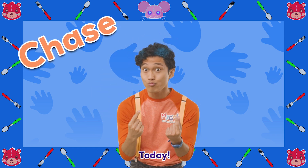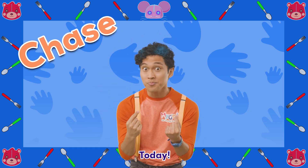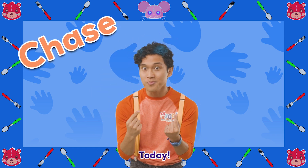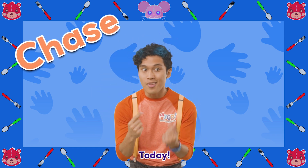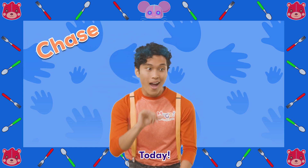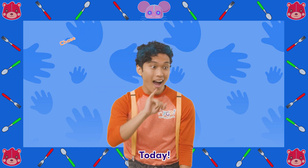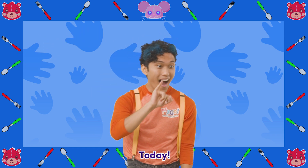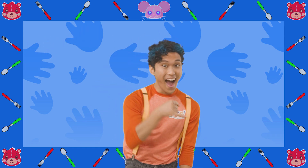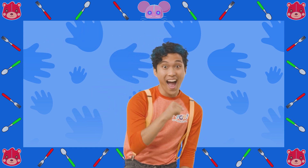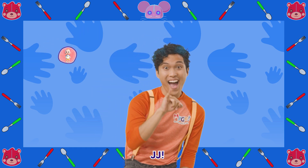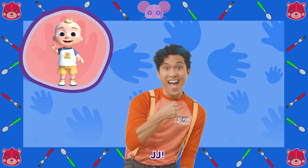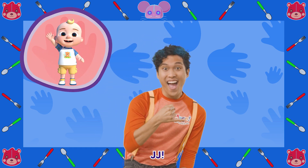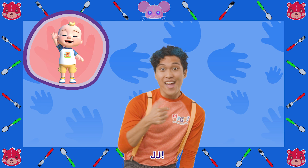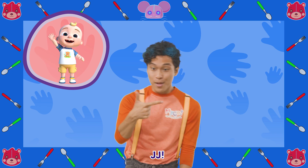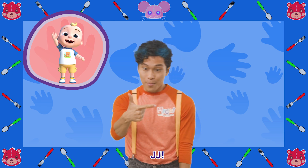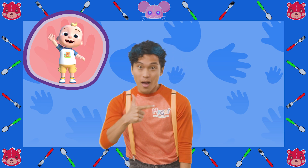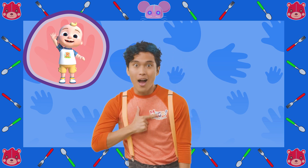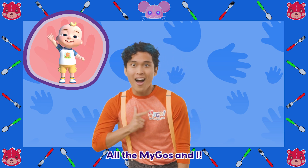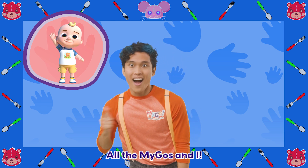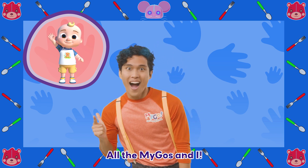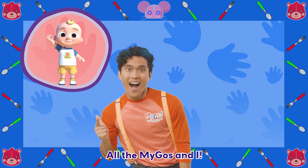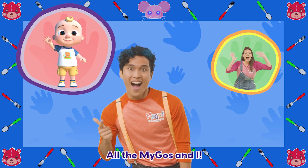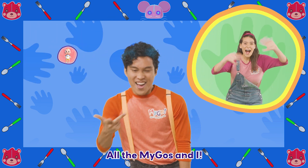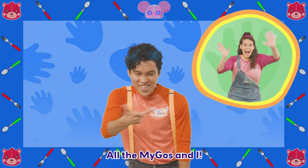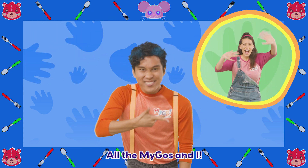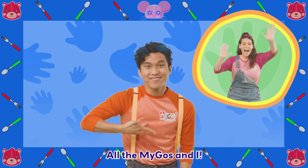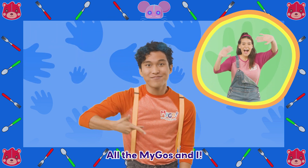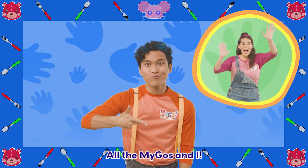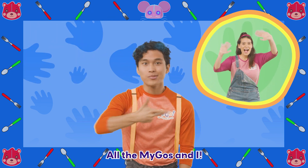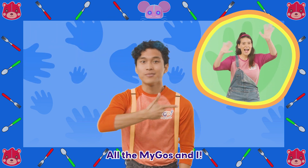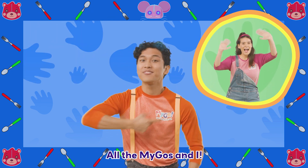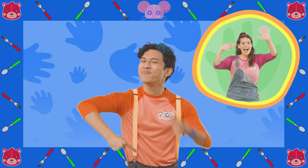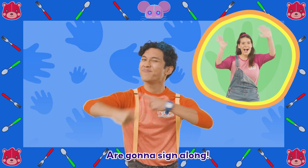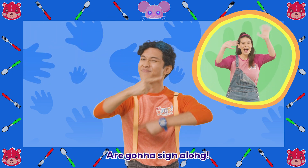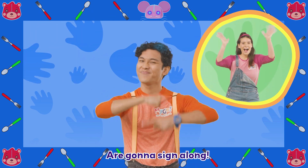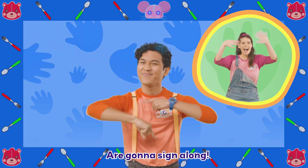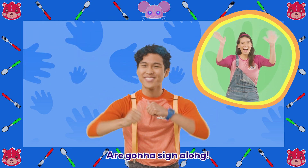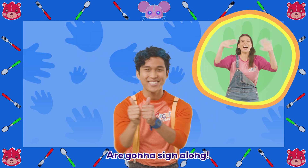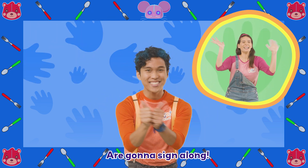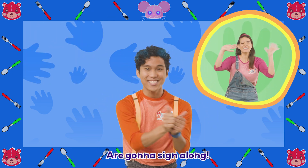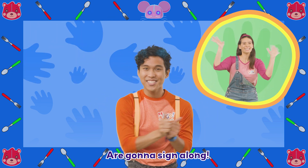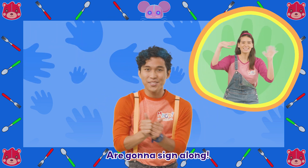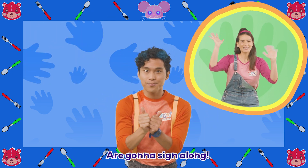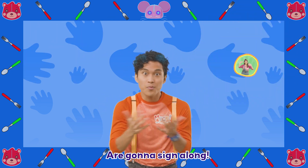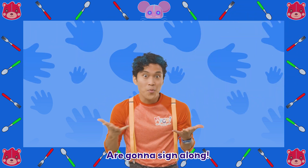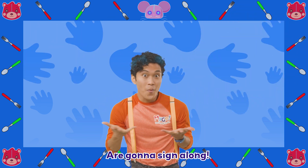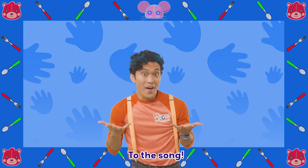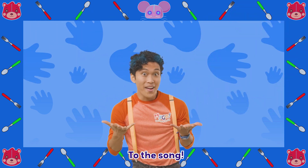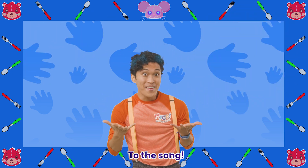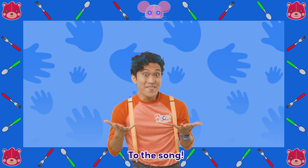Today, JJ, all the MyGos and I are gonna sign along to the